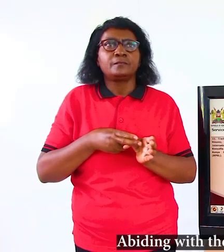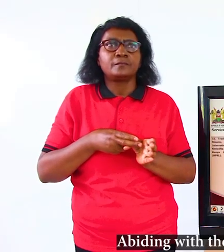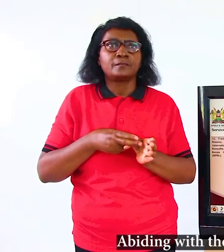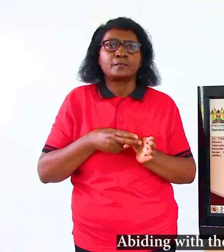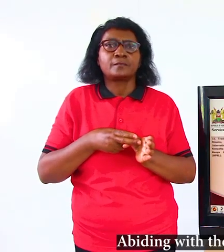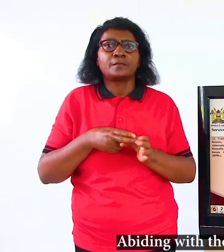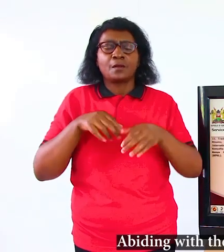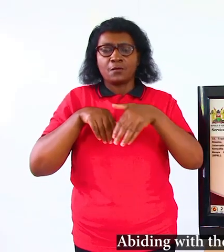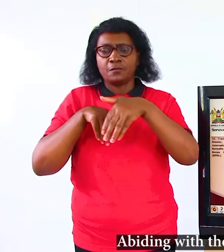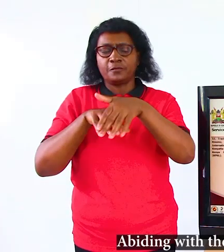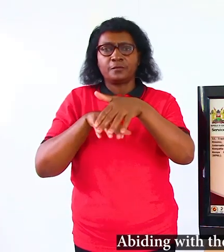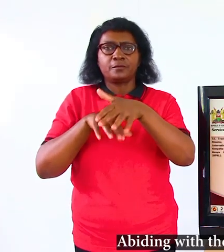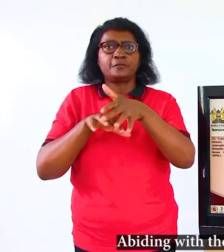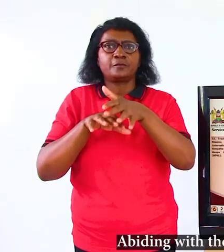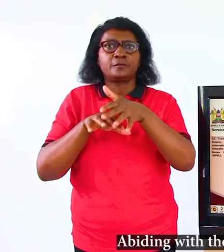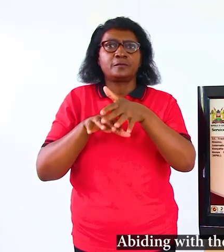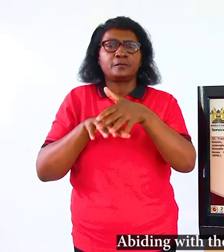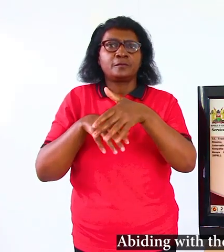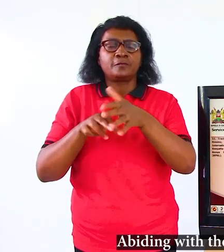Abiding with the provisions of TSA.